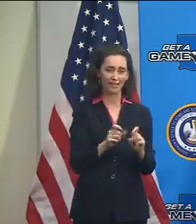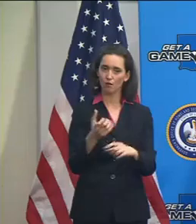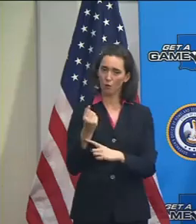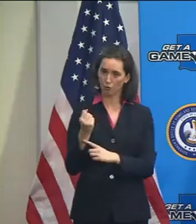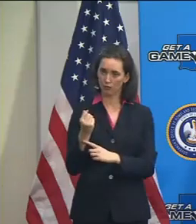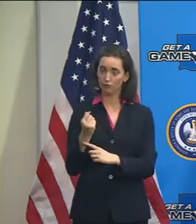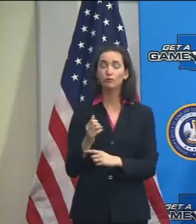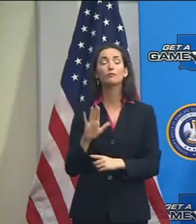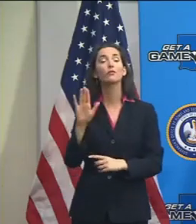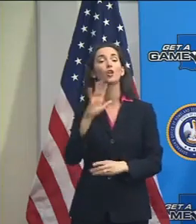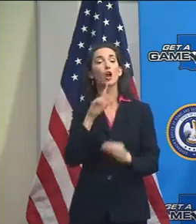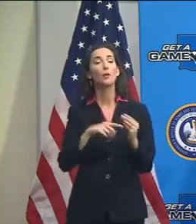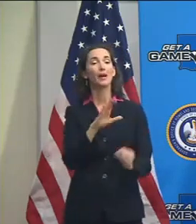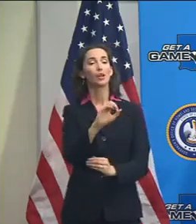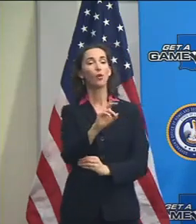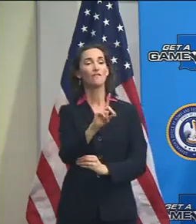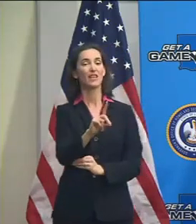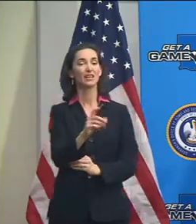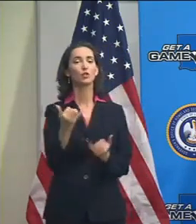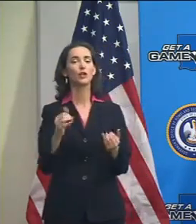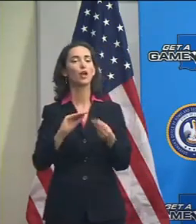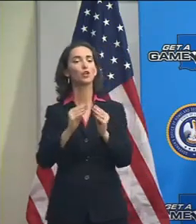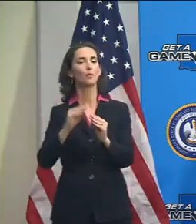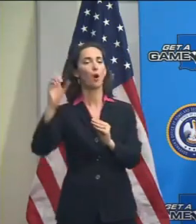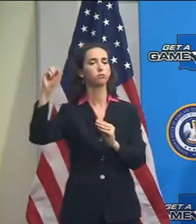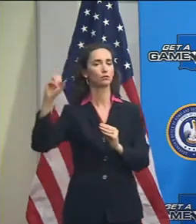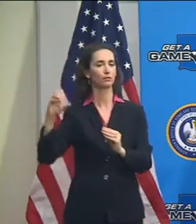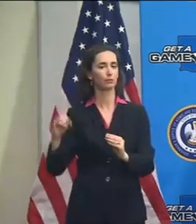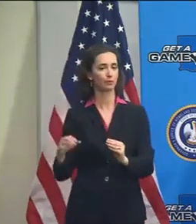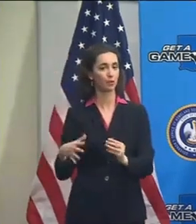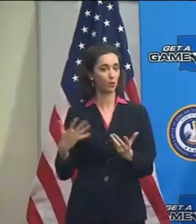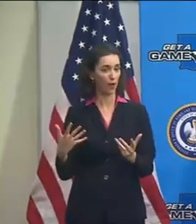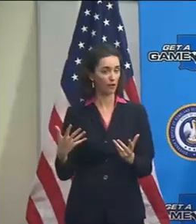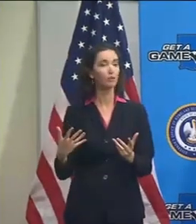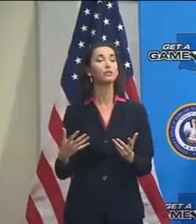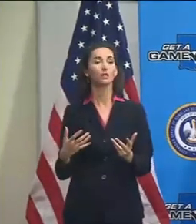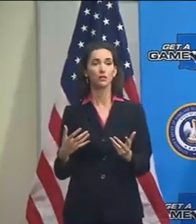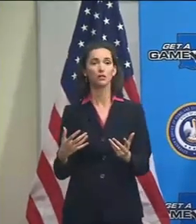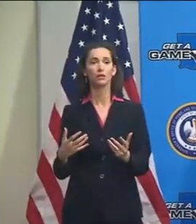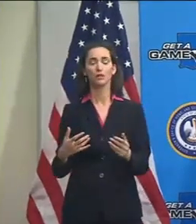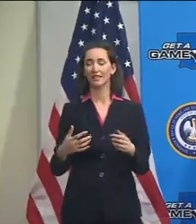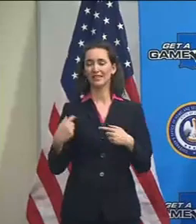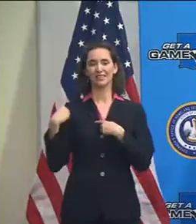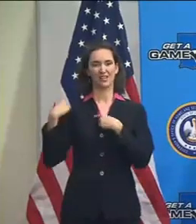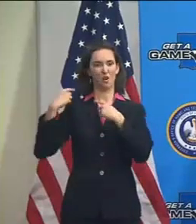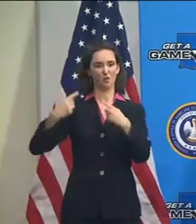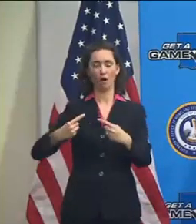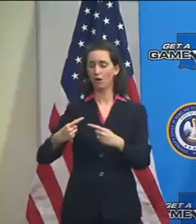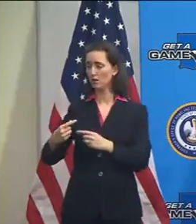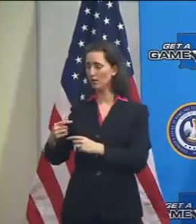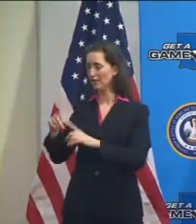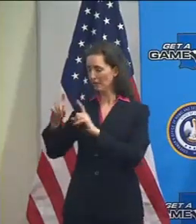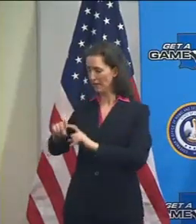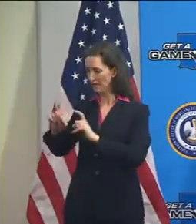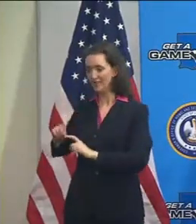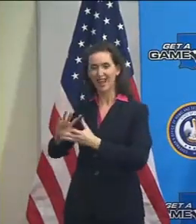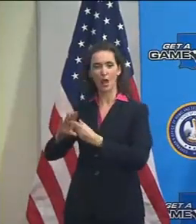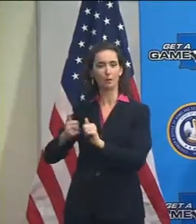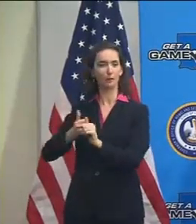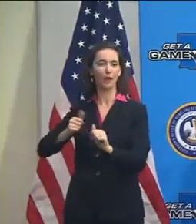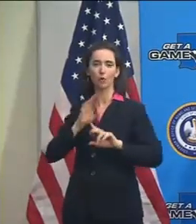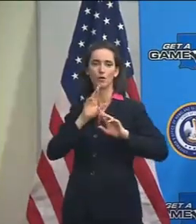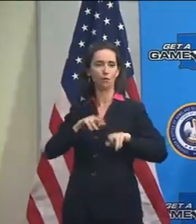COVID, I do want to point out that today's numbers include a fairly large backlog of both cases and tests. I'll get to